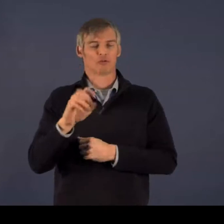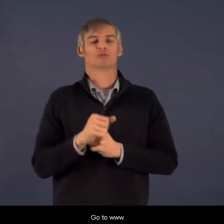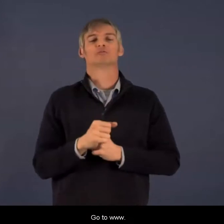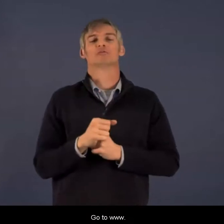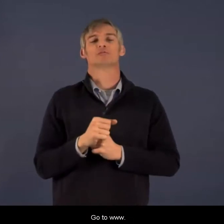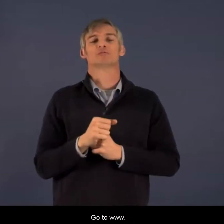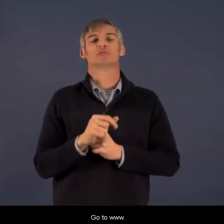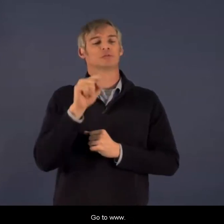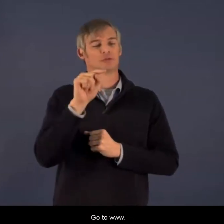to